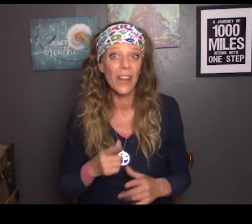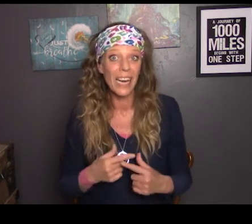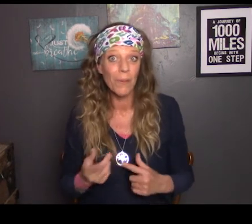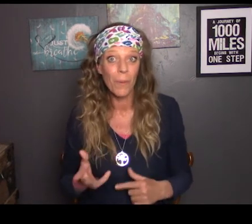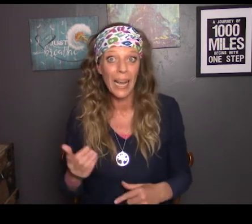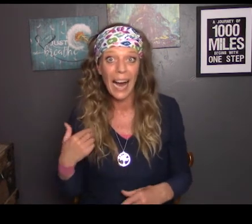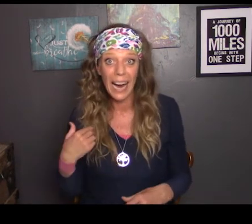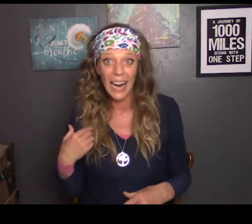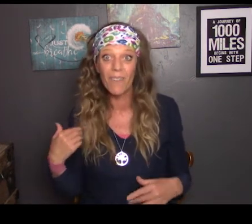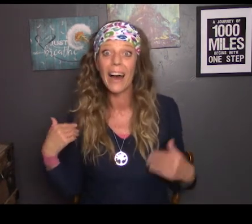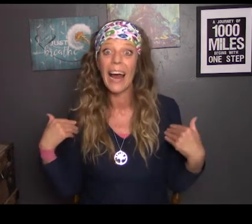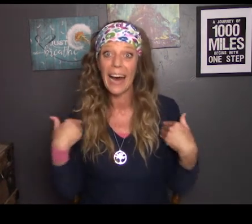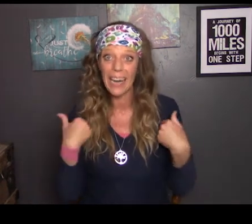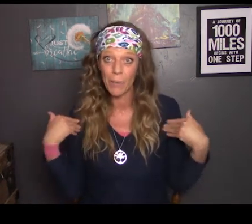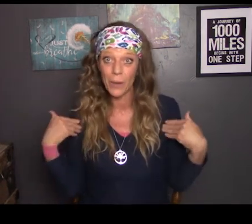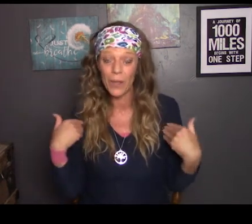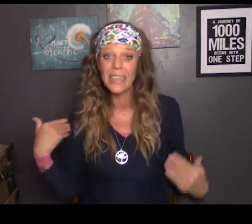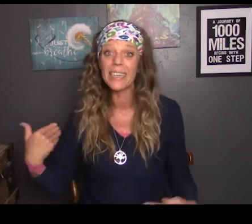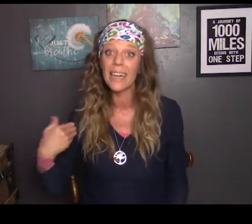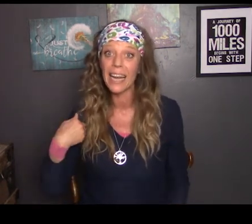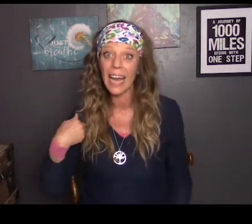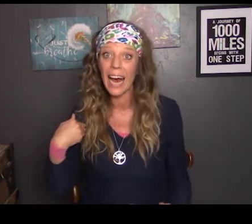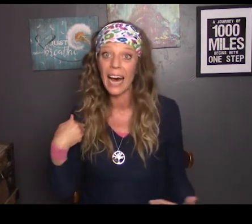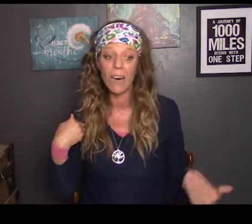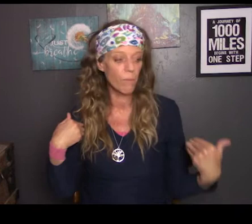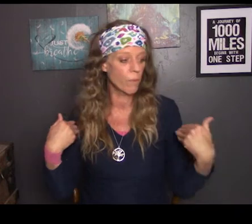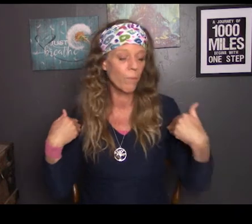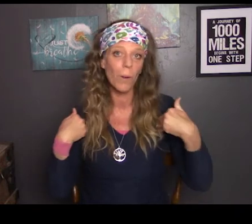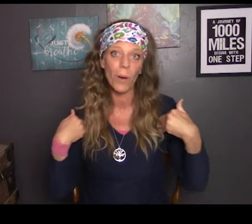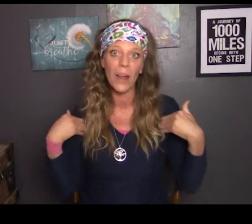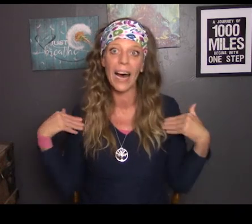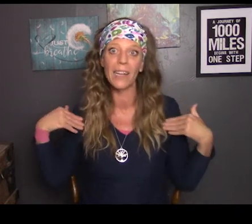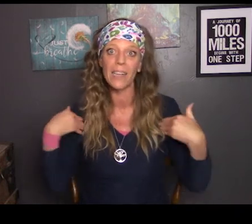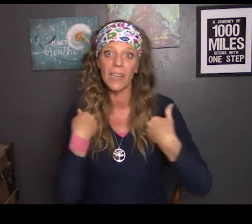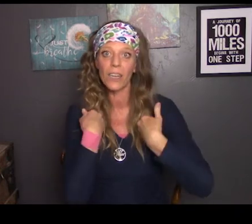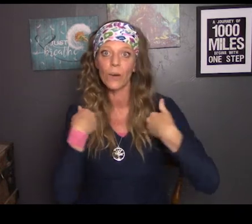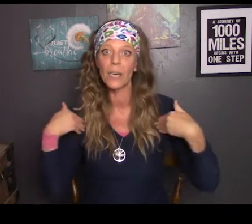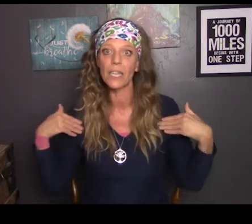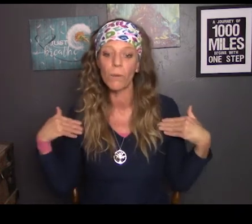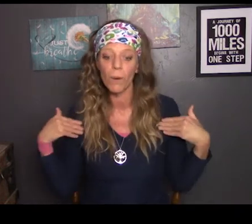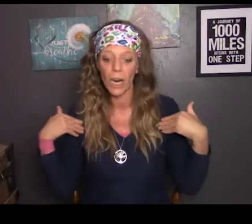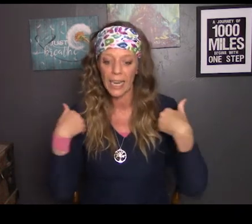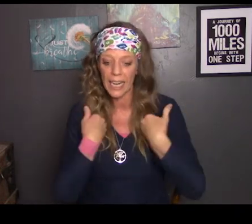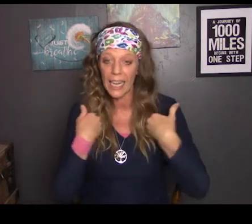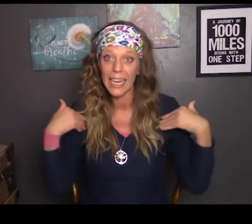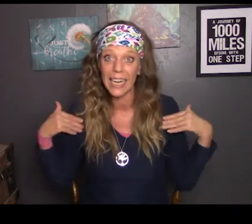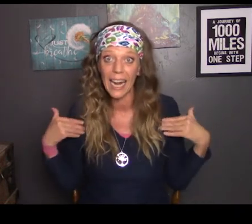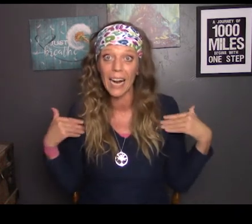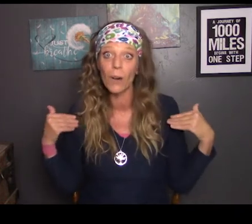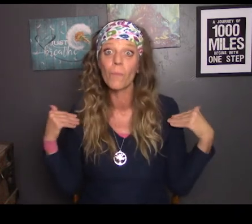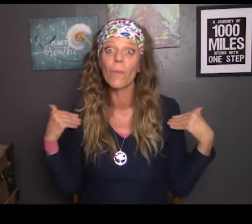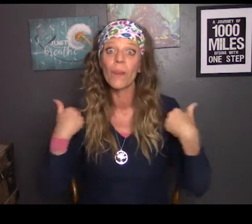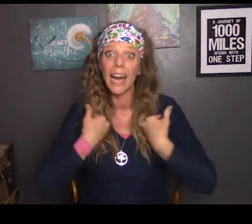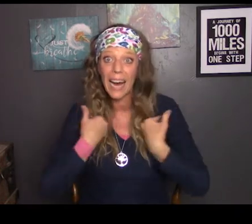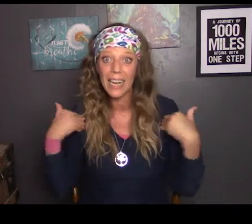Then we have animal. It's like have, but both hands, and they're going to rock in and out.